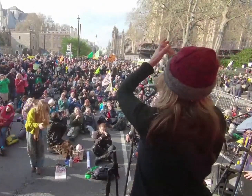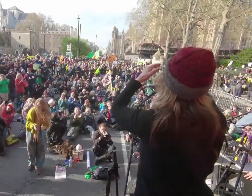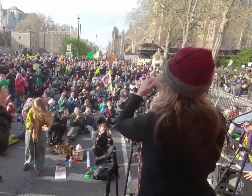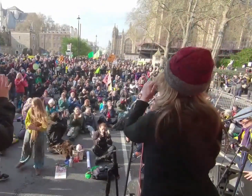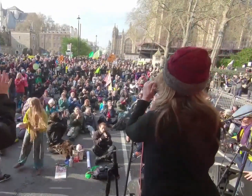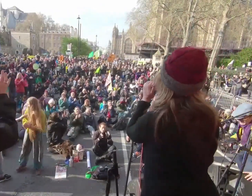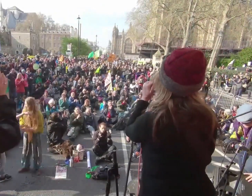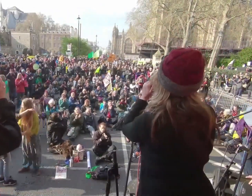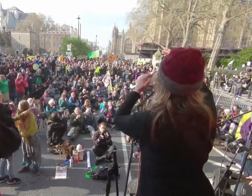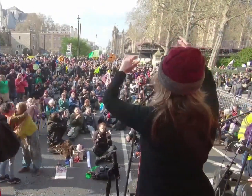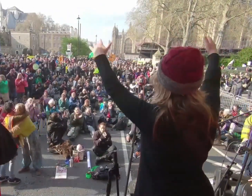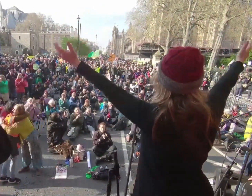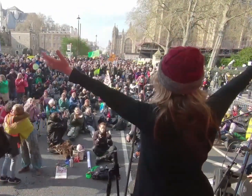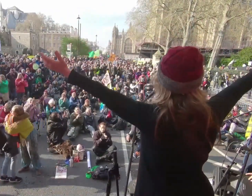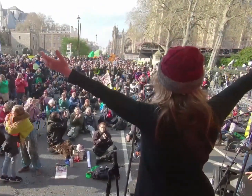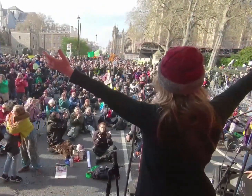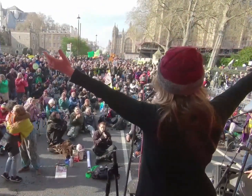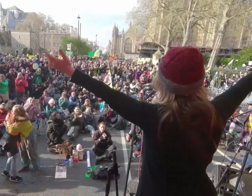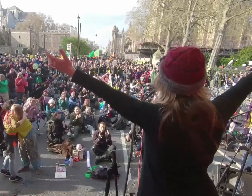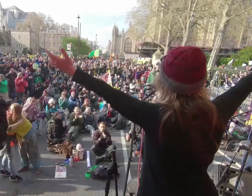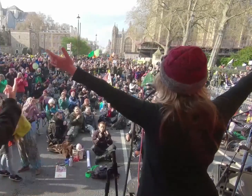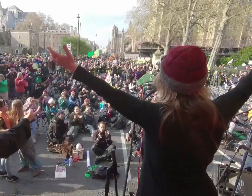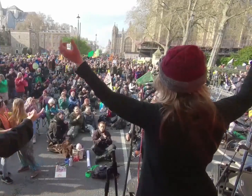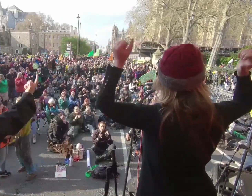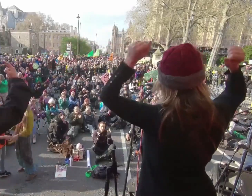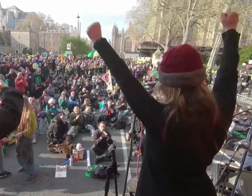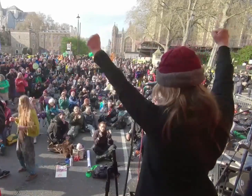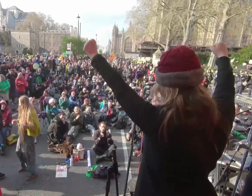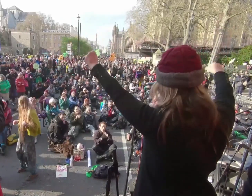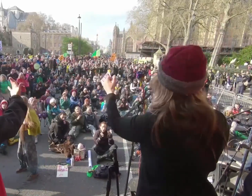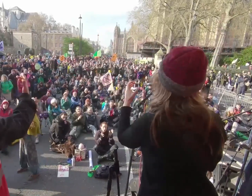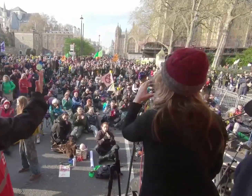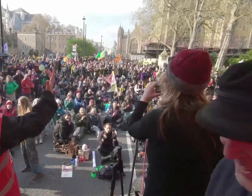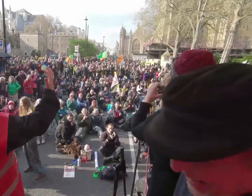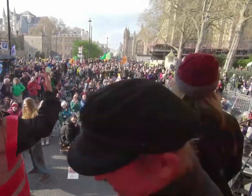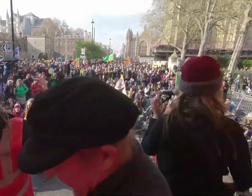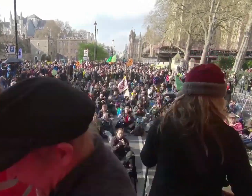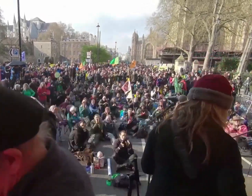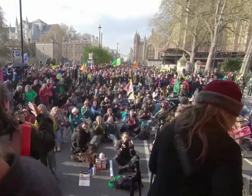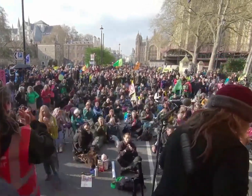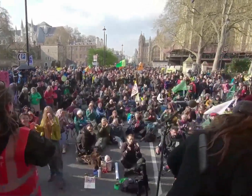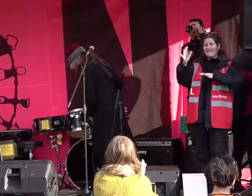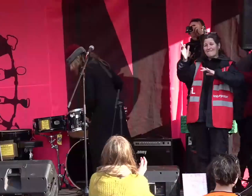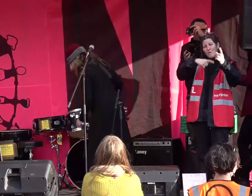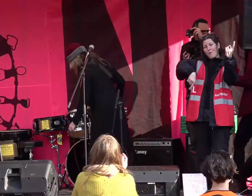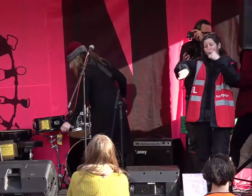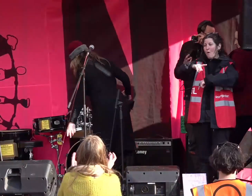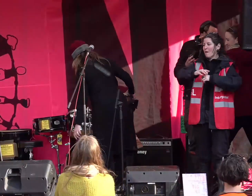Thank you for being here in such great numbers. Love you all.